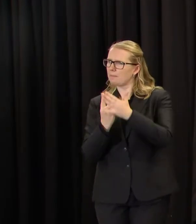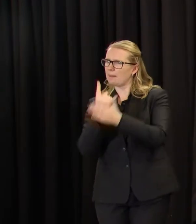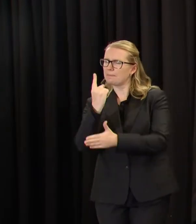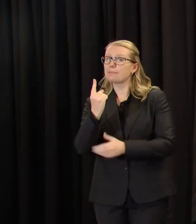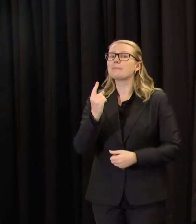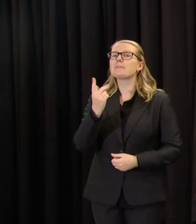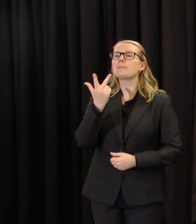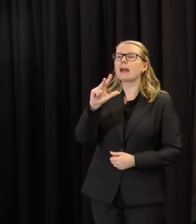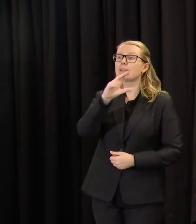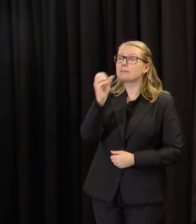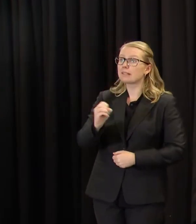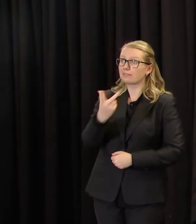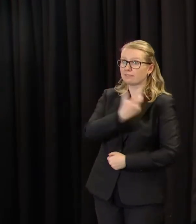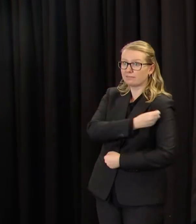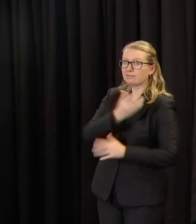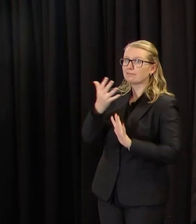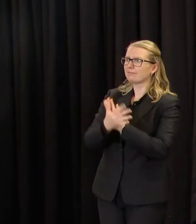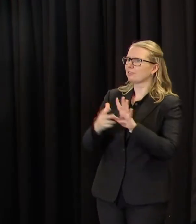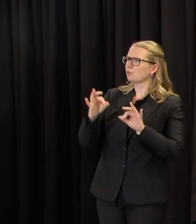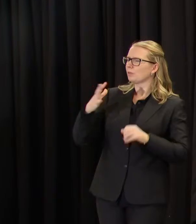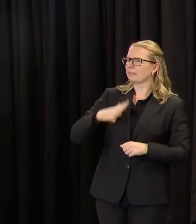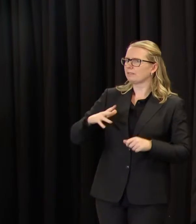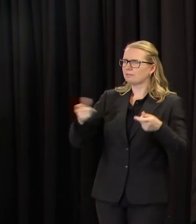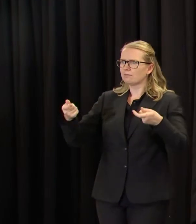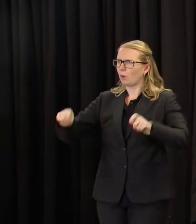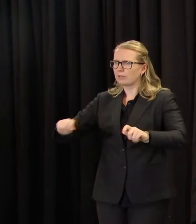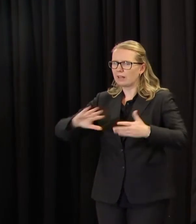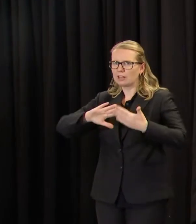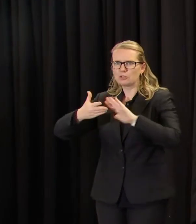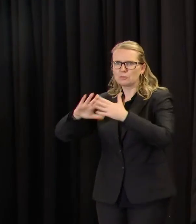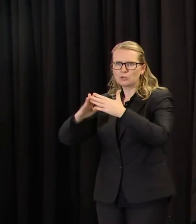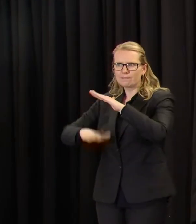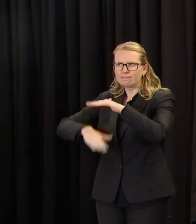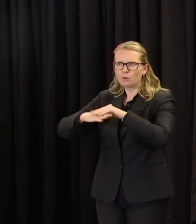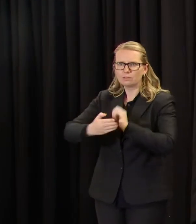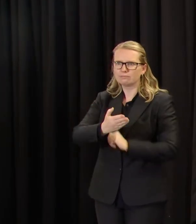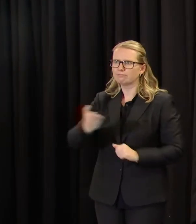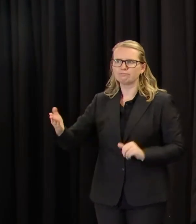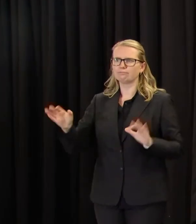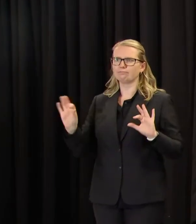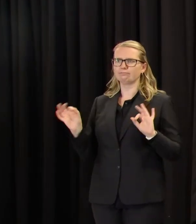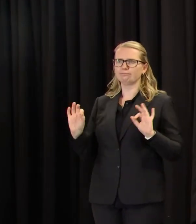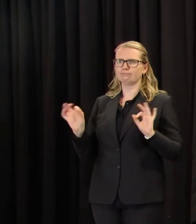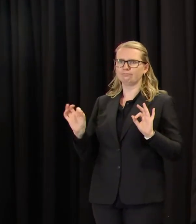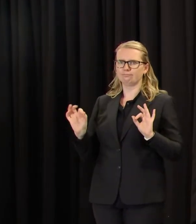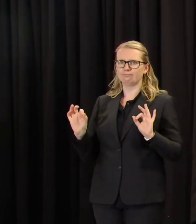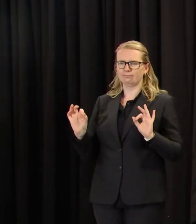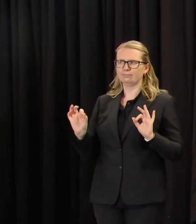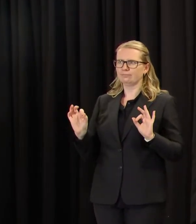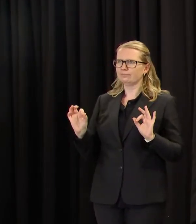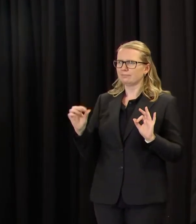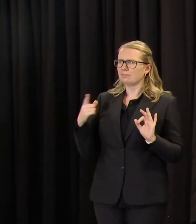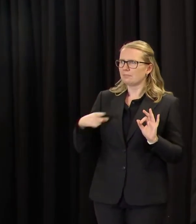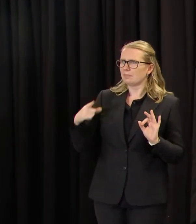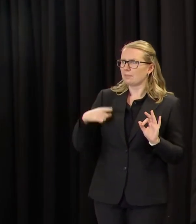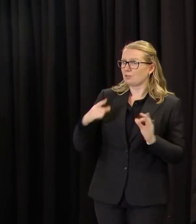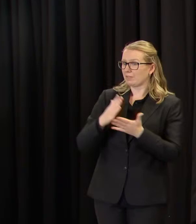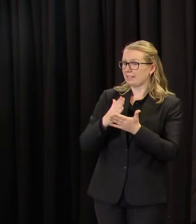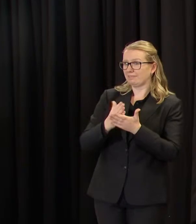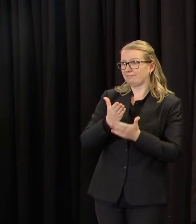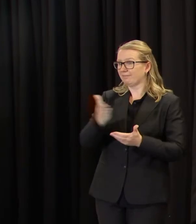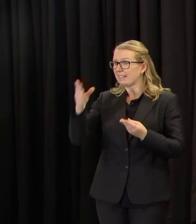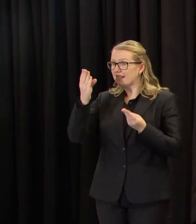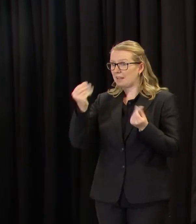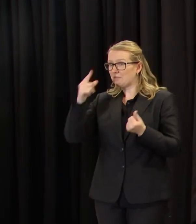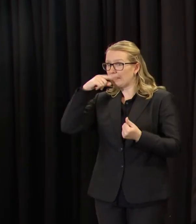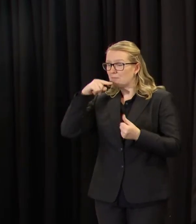well, you wouldn't be locking down the whole community to keep safe those who wouldn't keep themselves